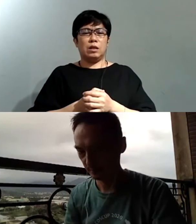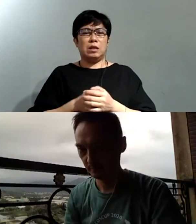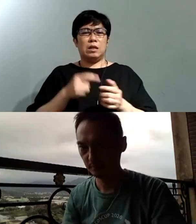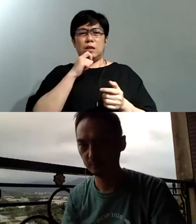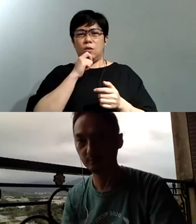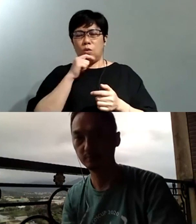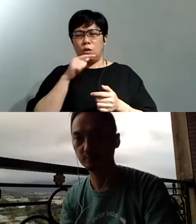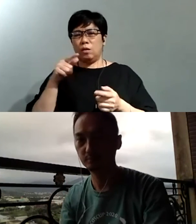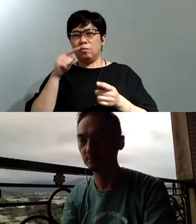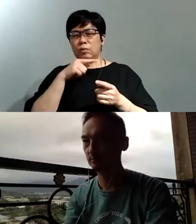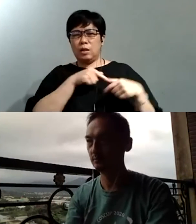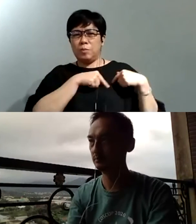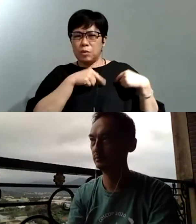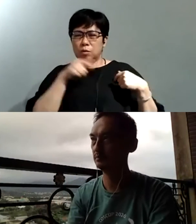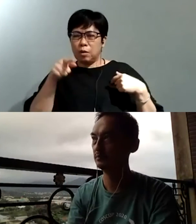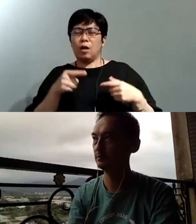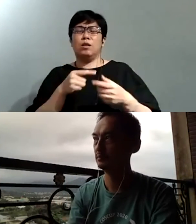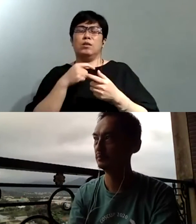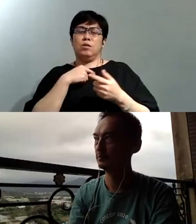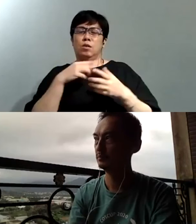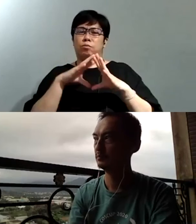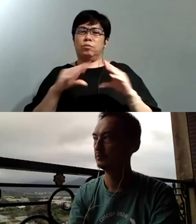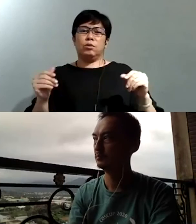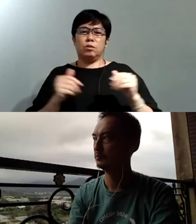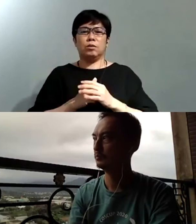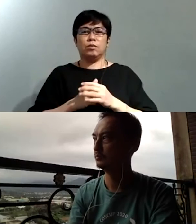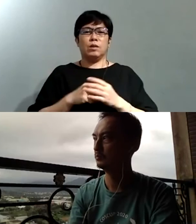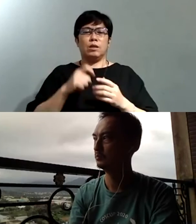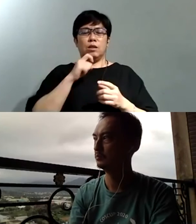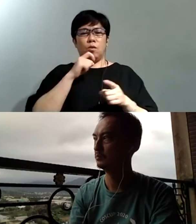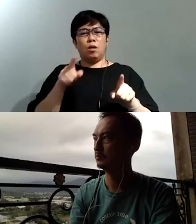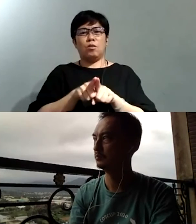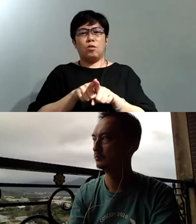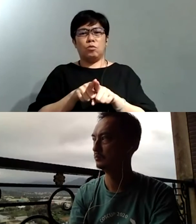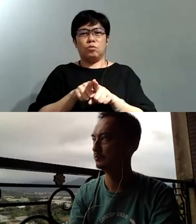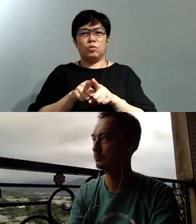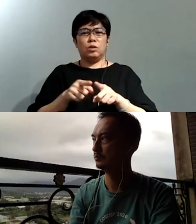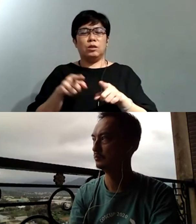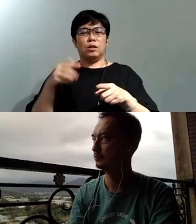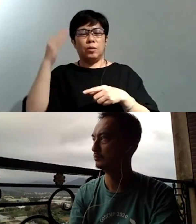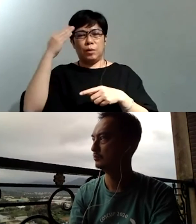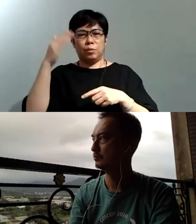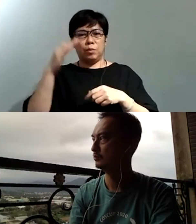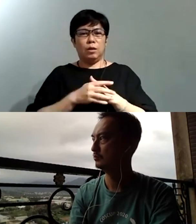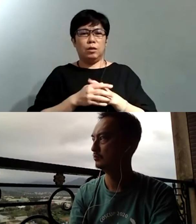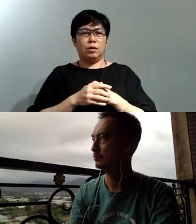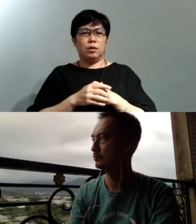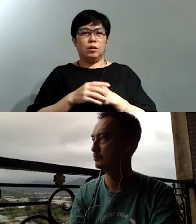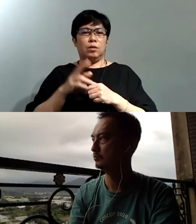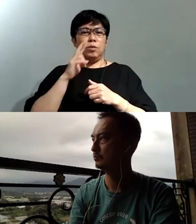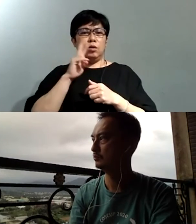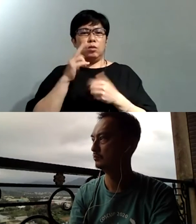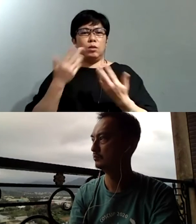promote a shared understanding. If in particular in this kind of chaos period.